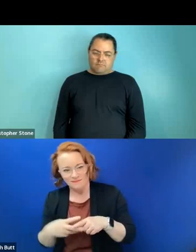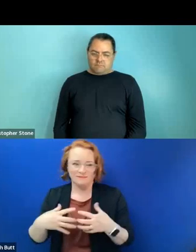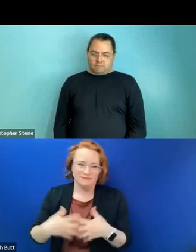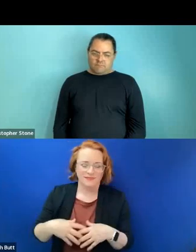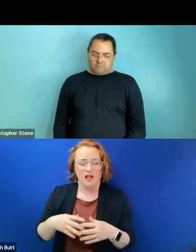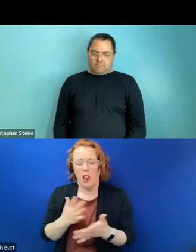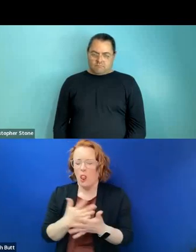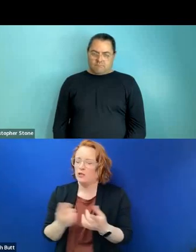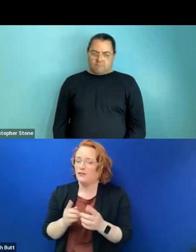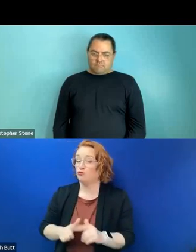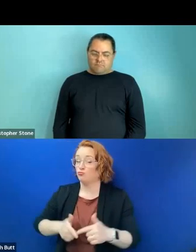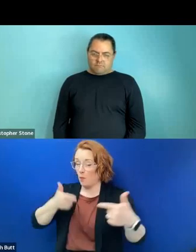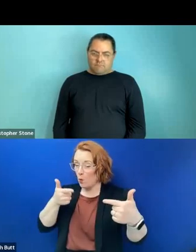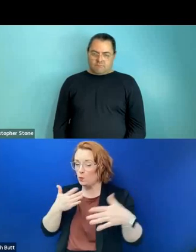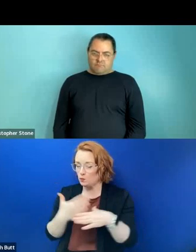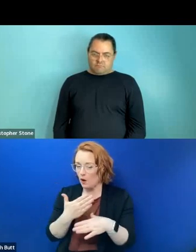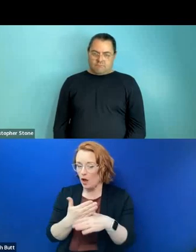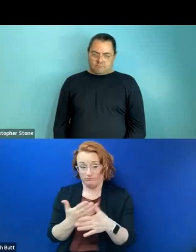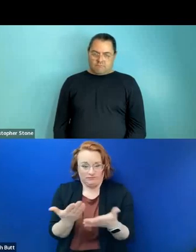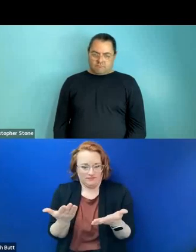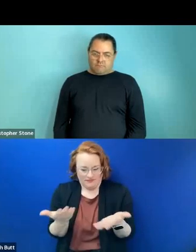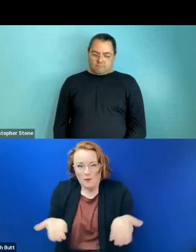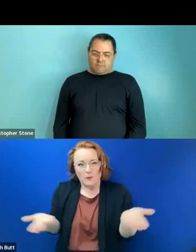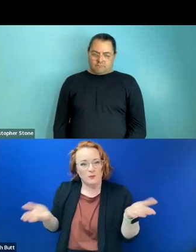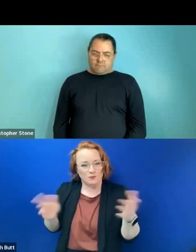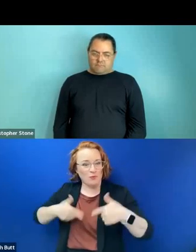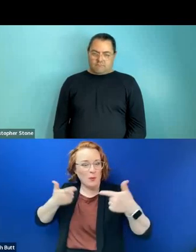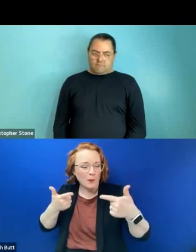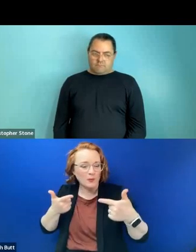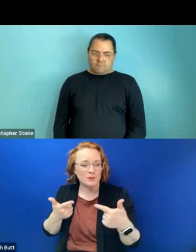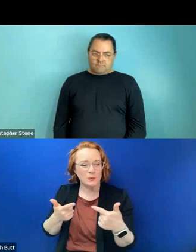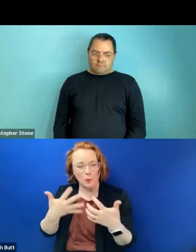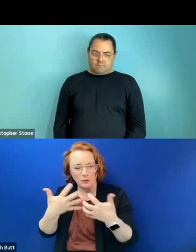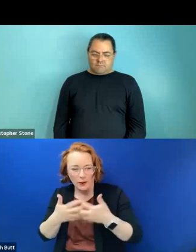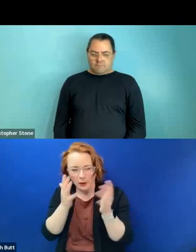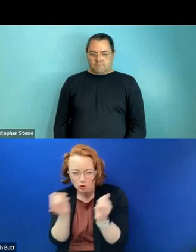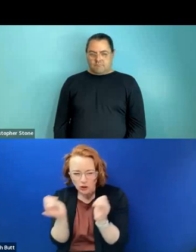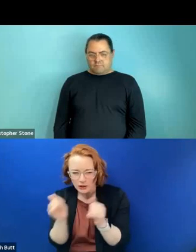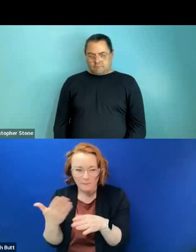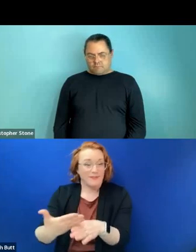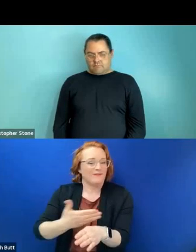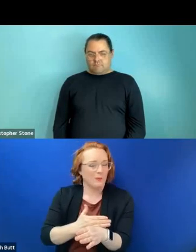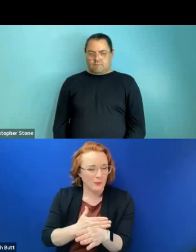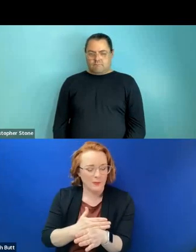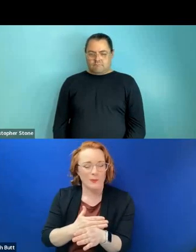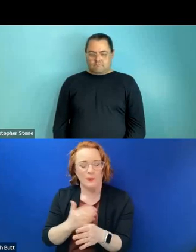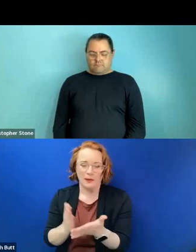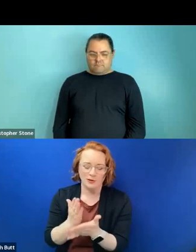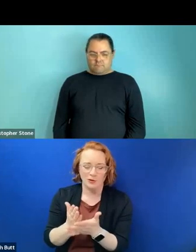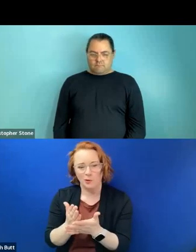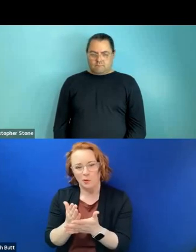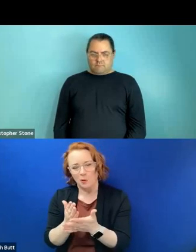happens remote now. We do a lot of remote interpreting, as we can see right now. So you might have to check that the technology is